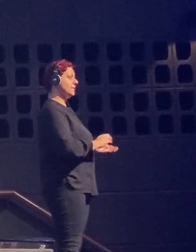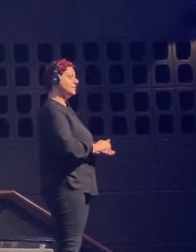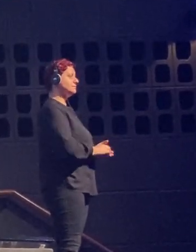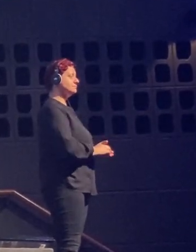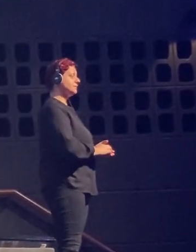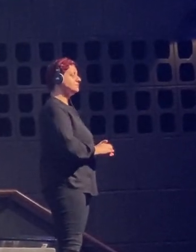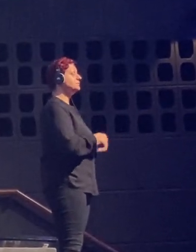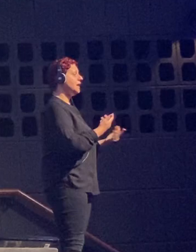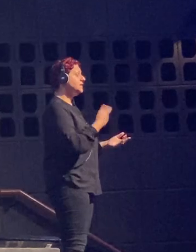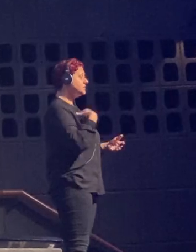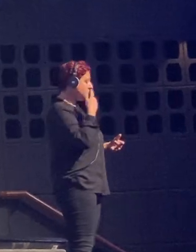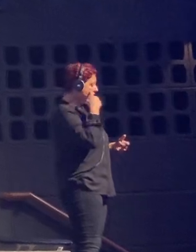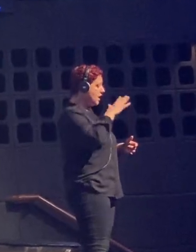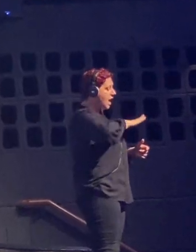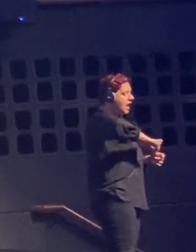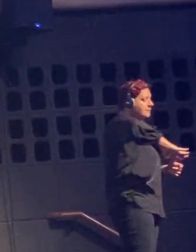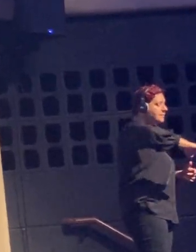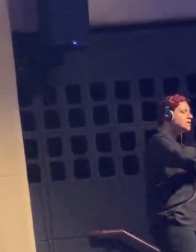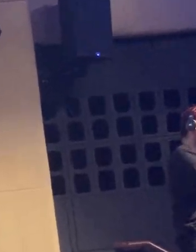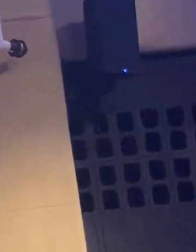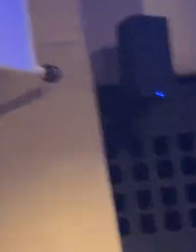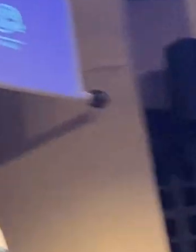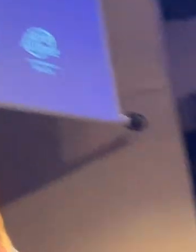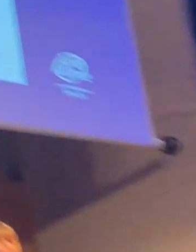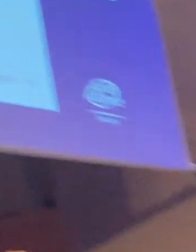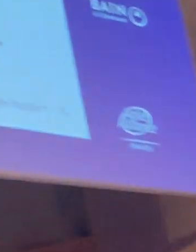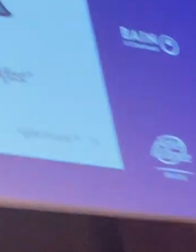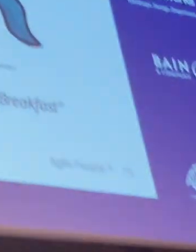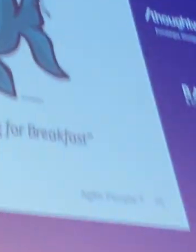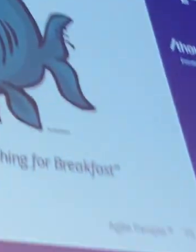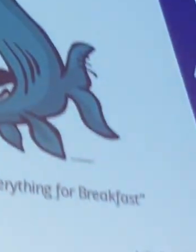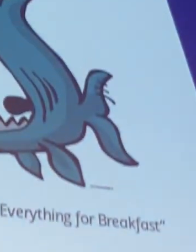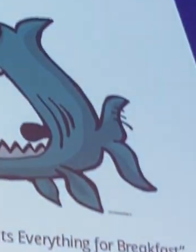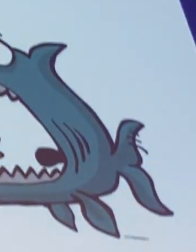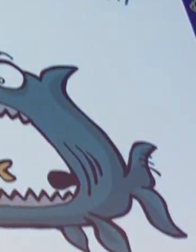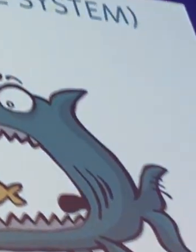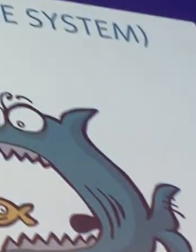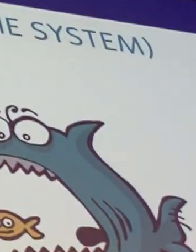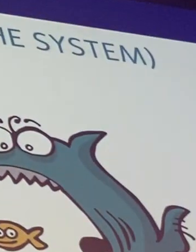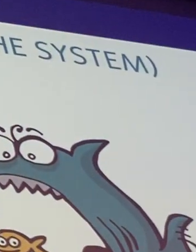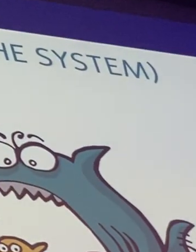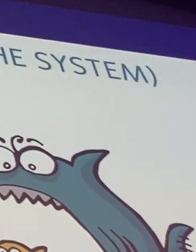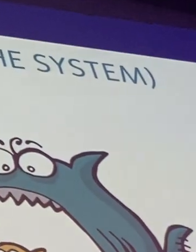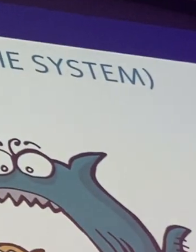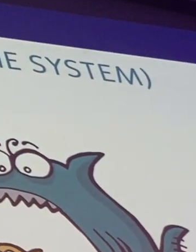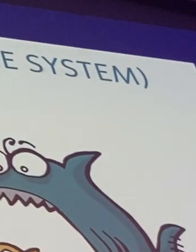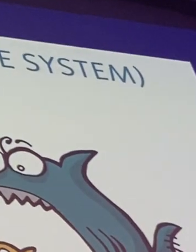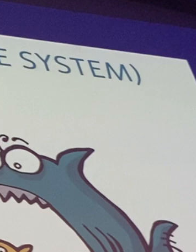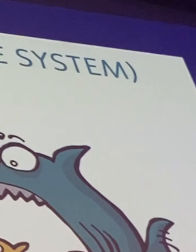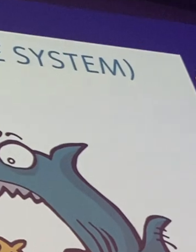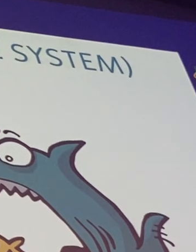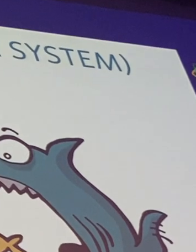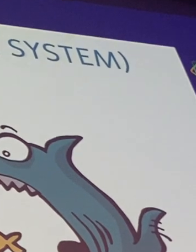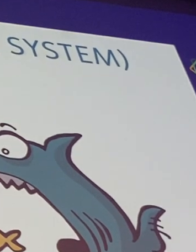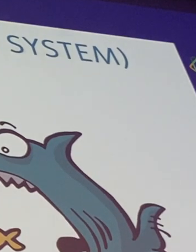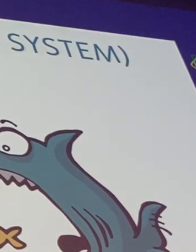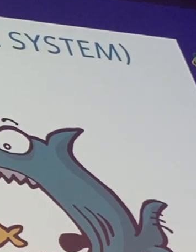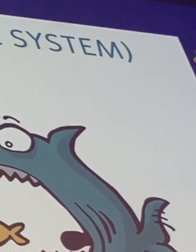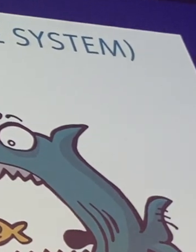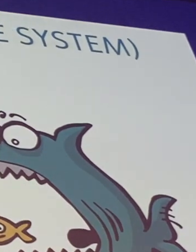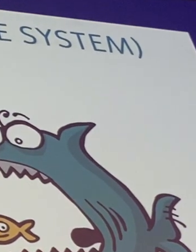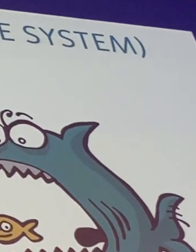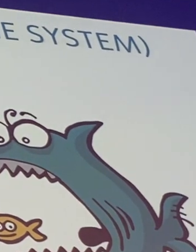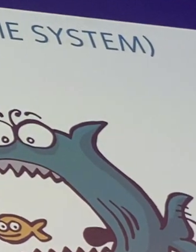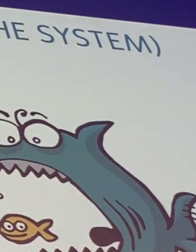also change behaviors. And this is how we can achieve behavior change, because culture is all about